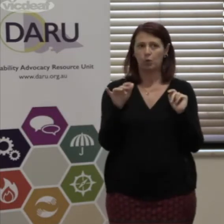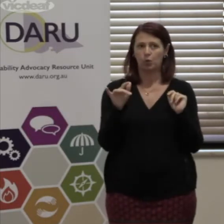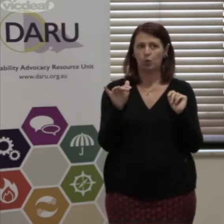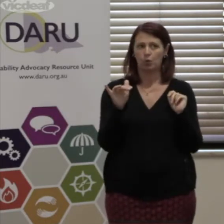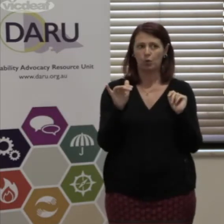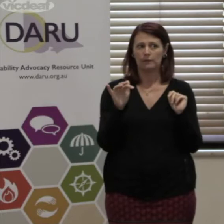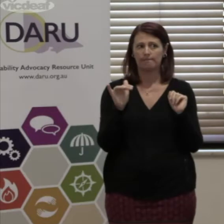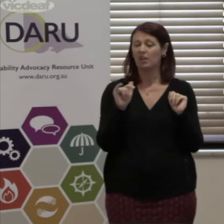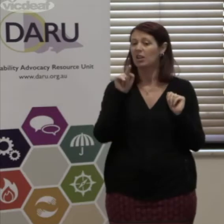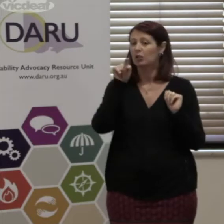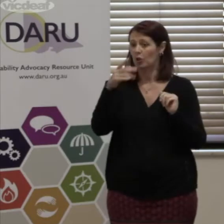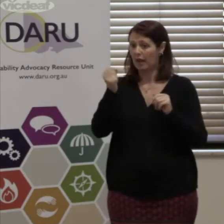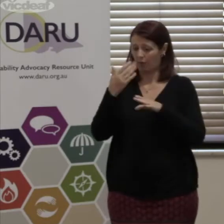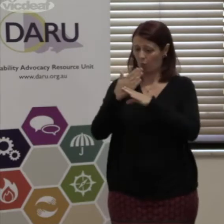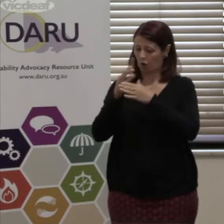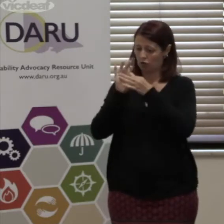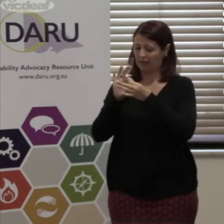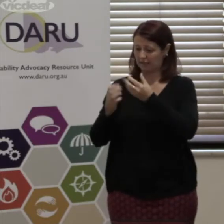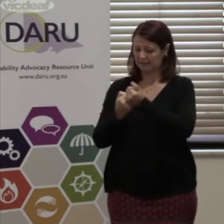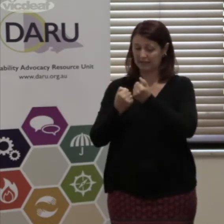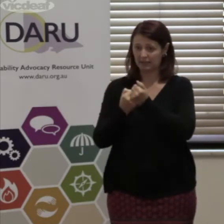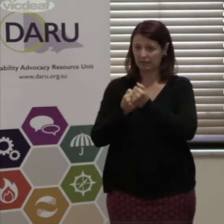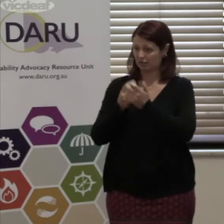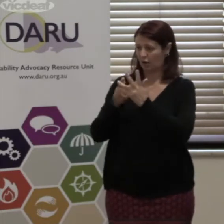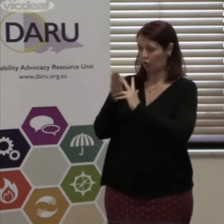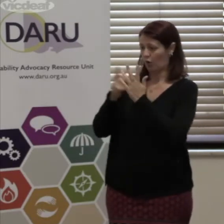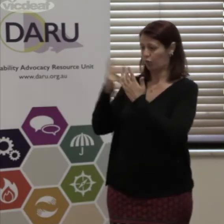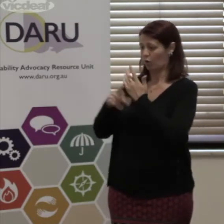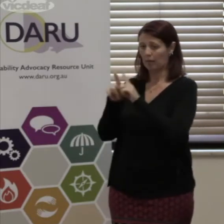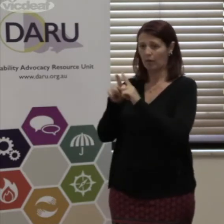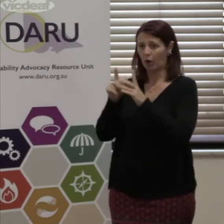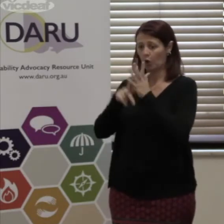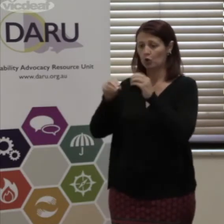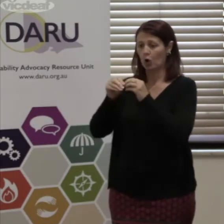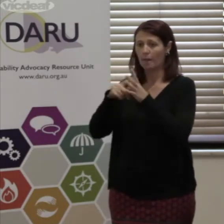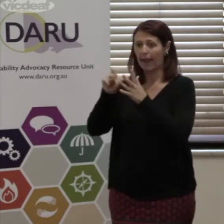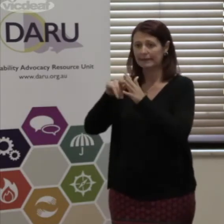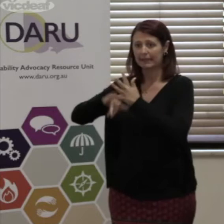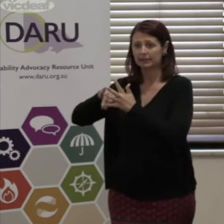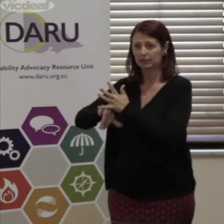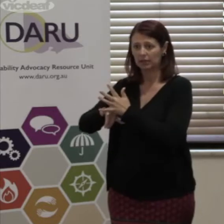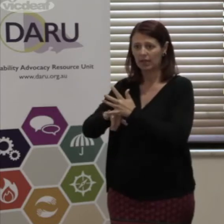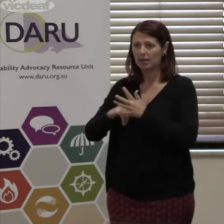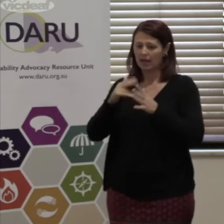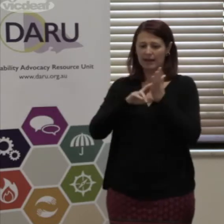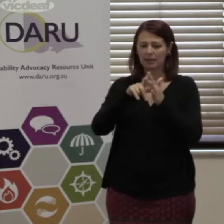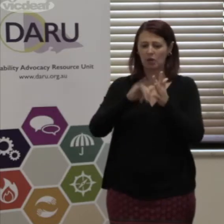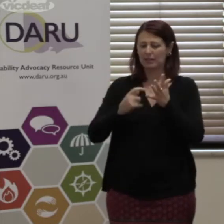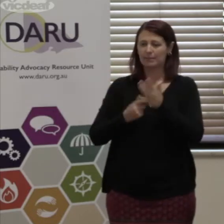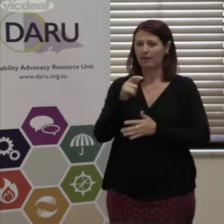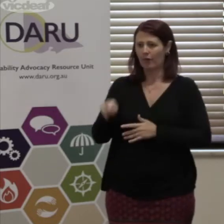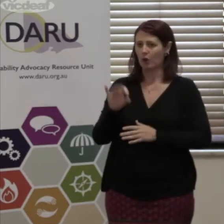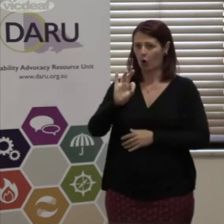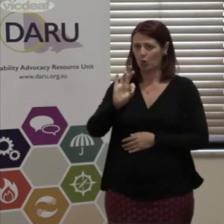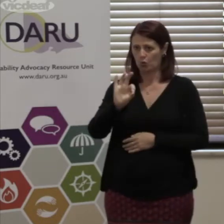And so you get your work-related assistance through a program like that, and the NDIS will not pay for that sort of work assistance.